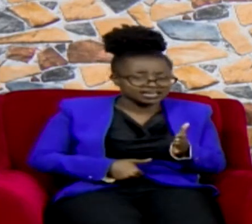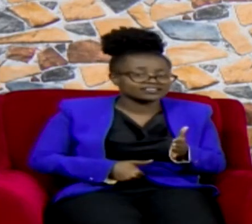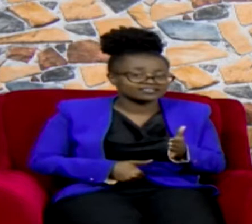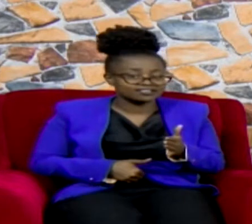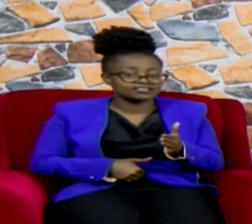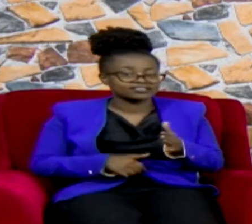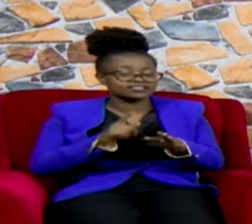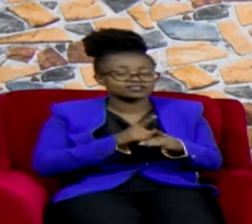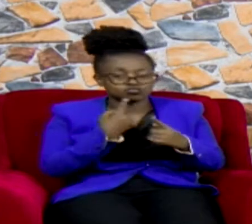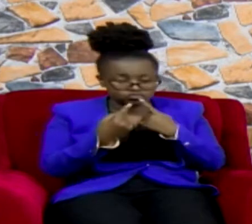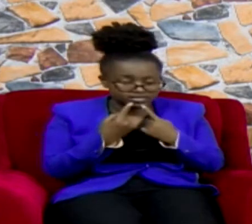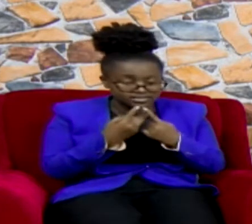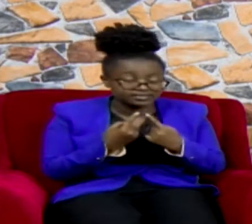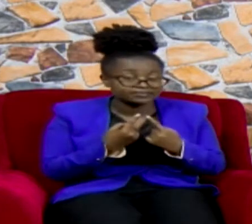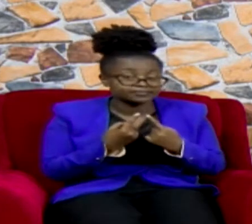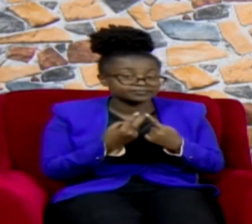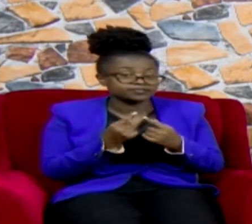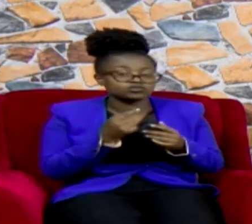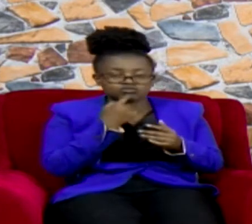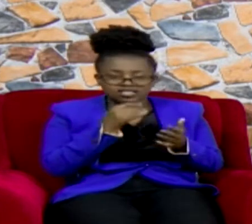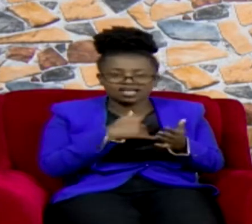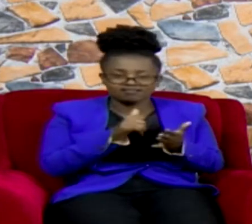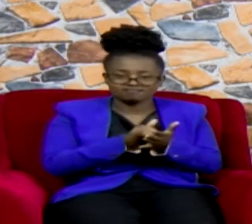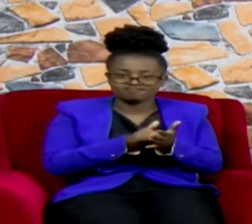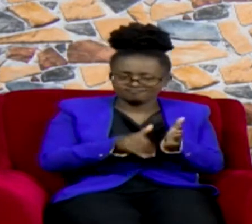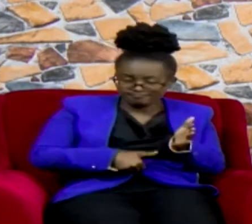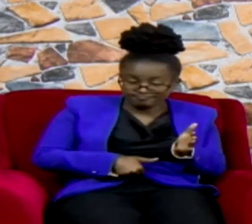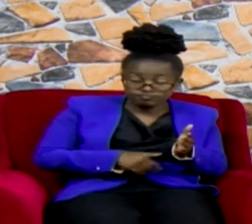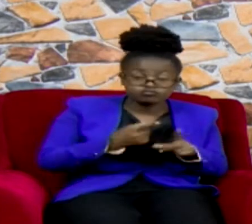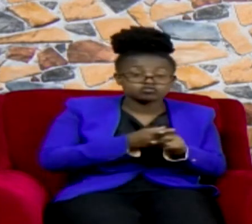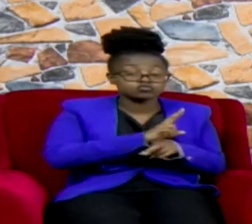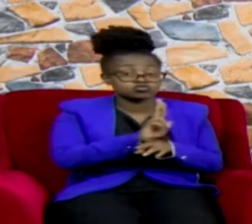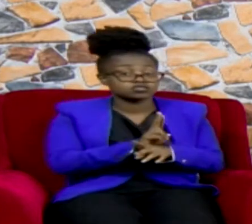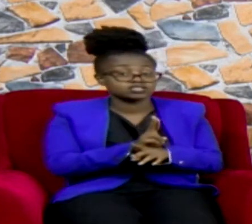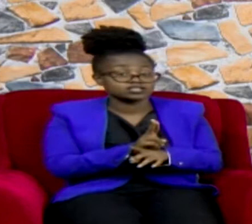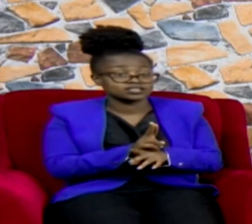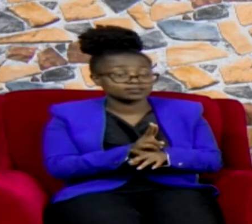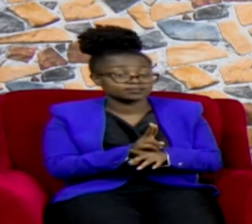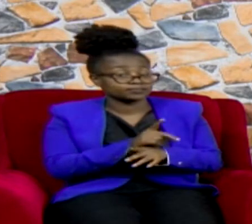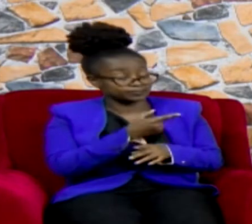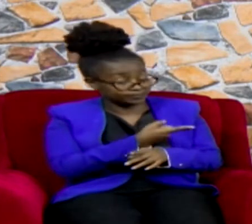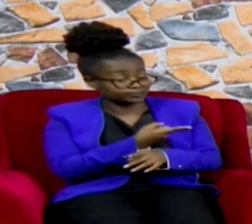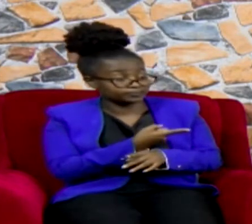is when you eat? How do you bridge that gap? So now, from using the toy, you got the story.